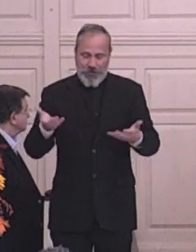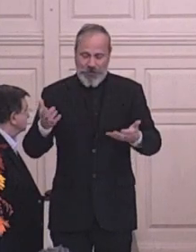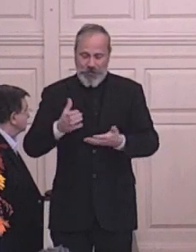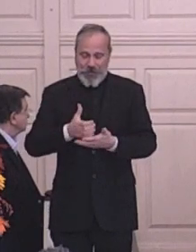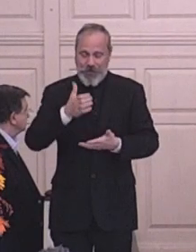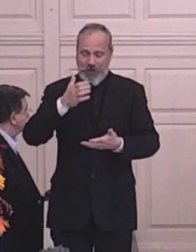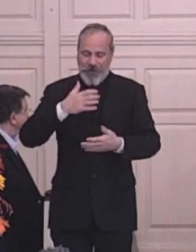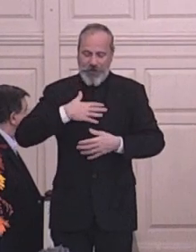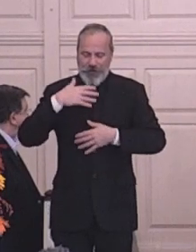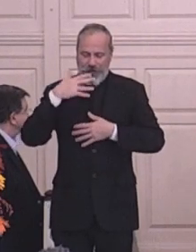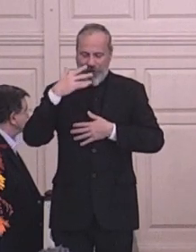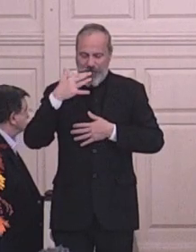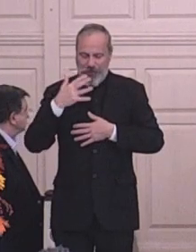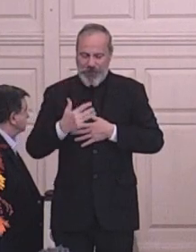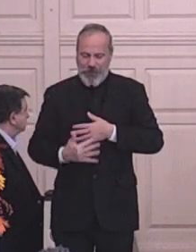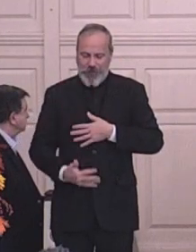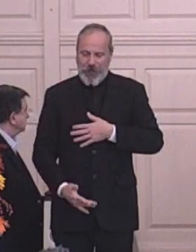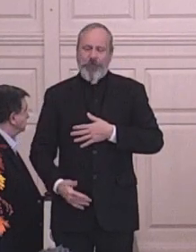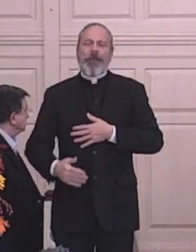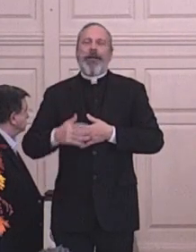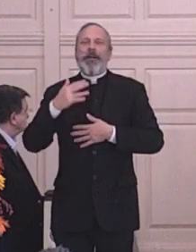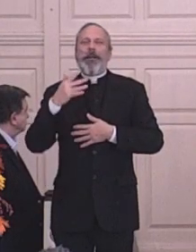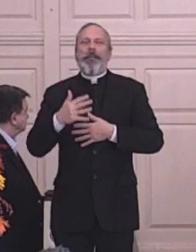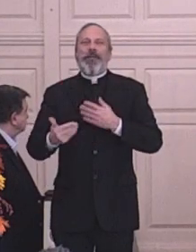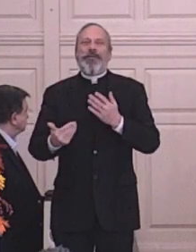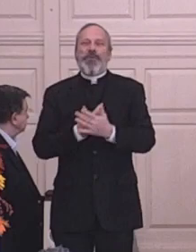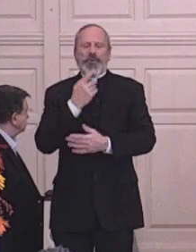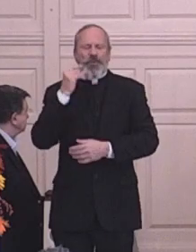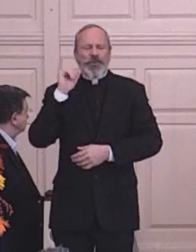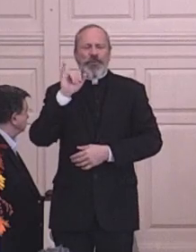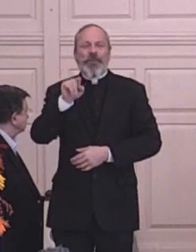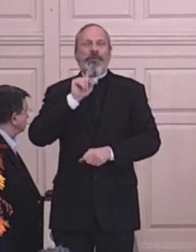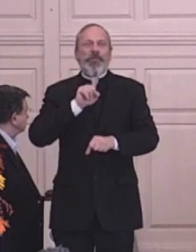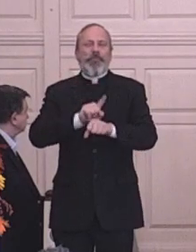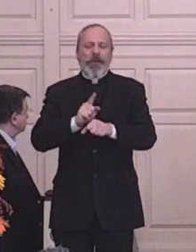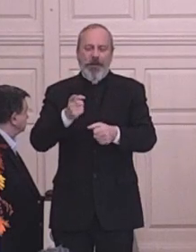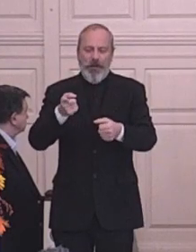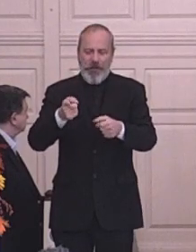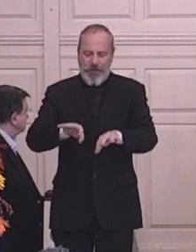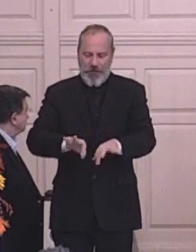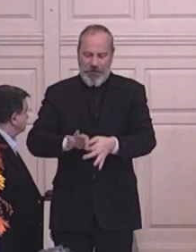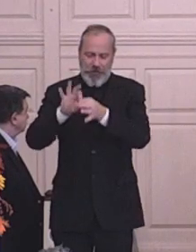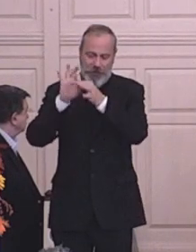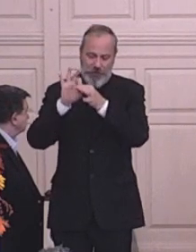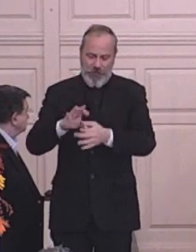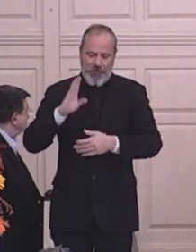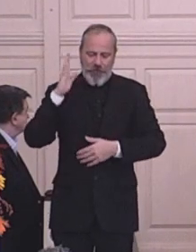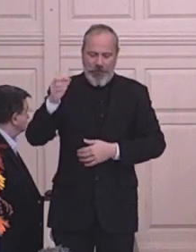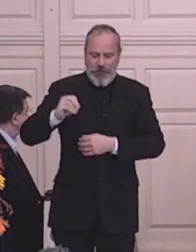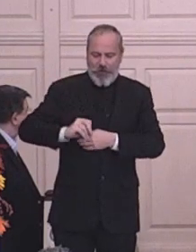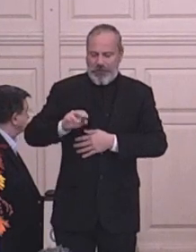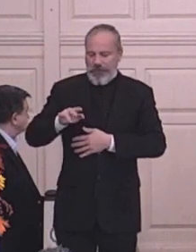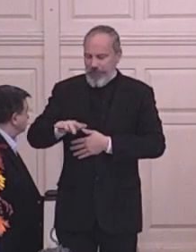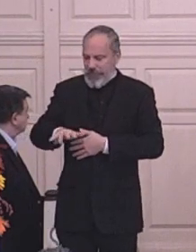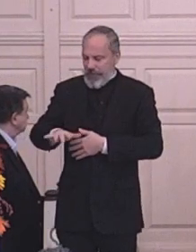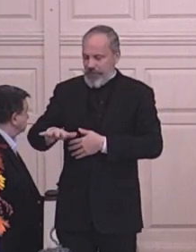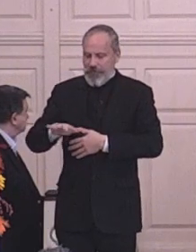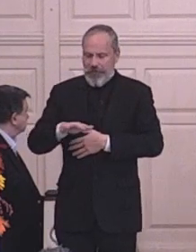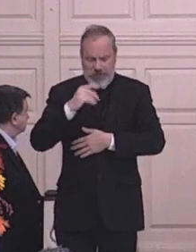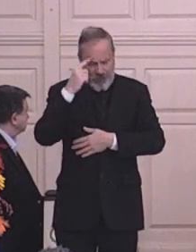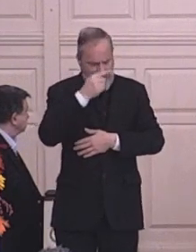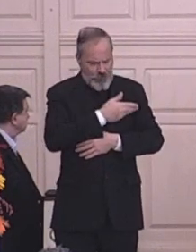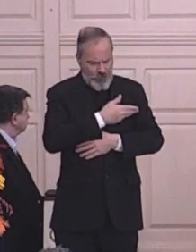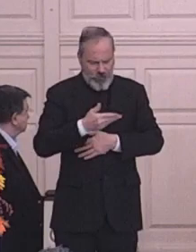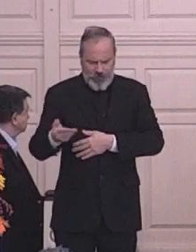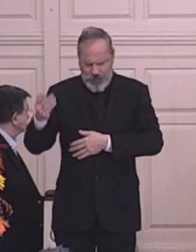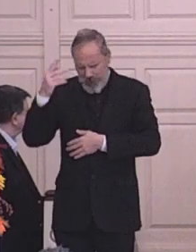it, for this is the chalice of my blood, the blood of the new and eternal covenant, which